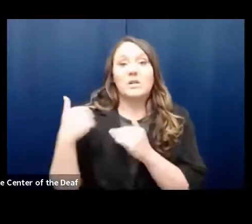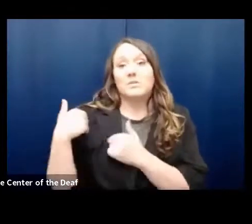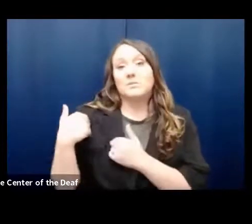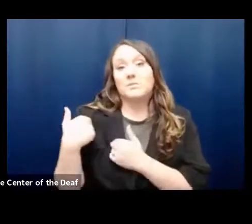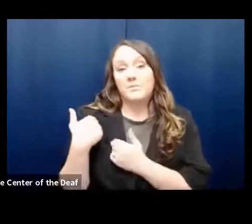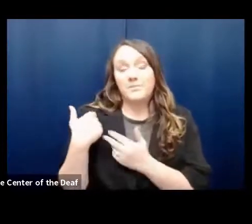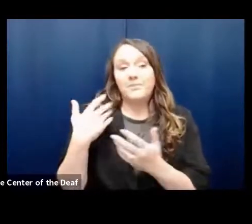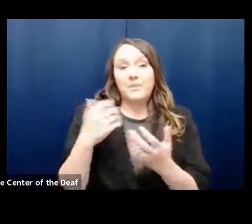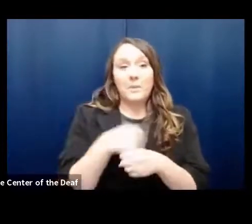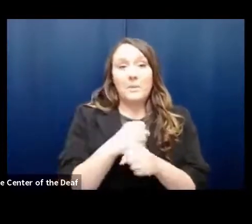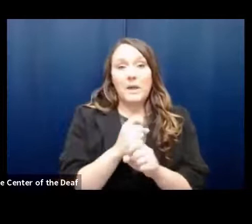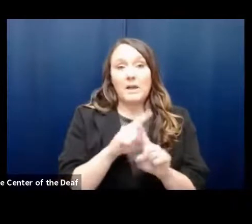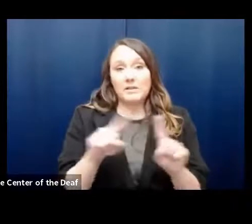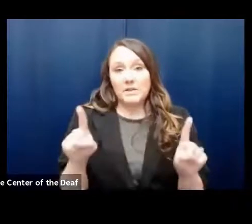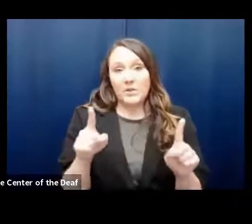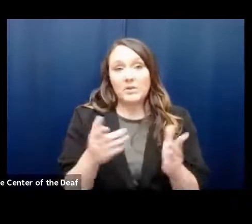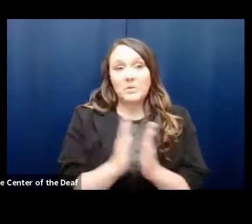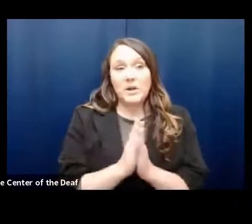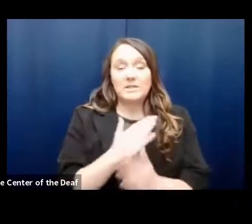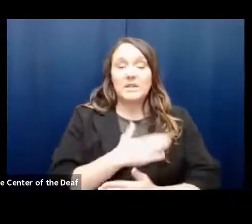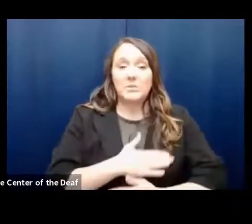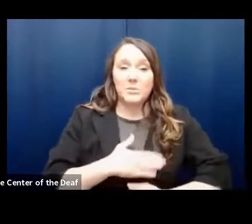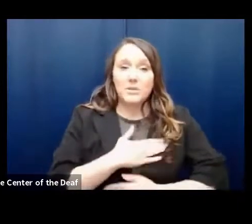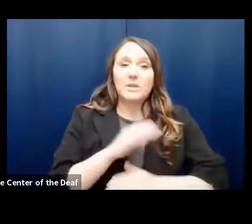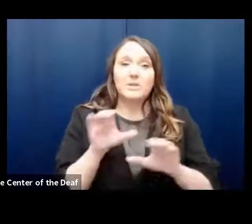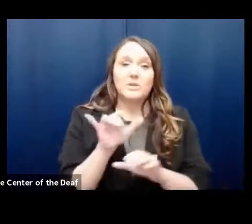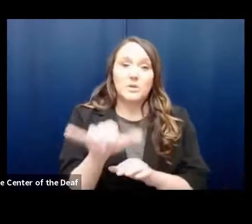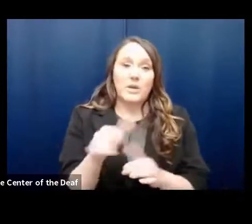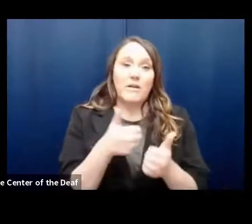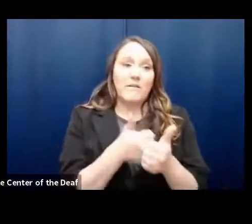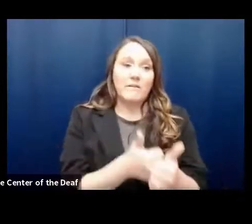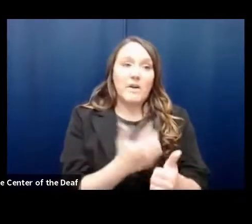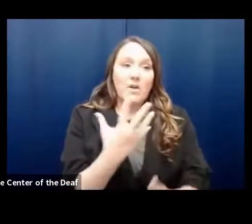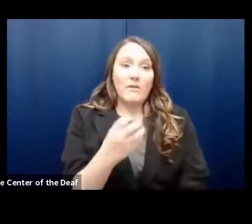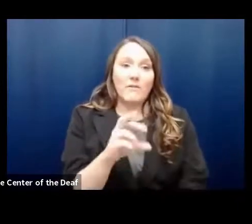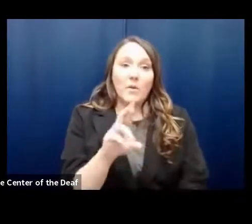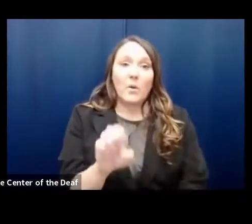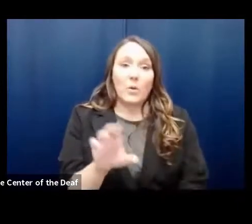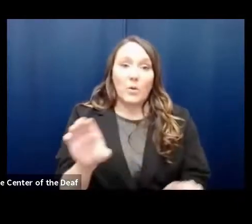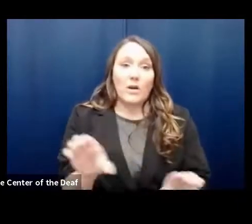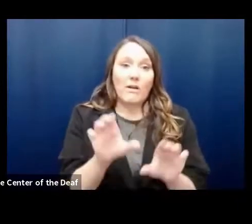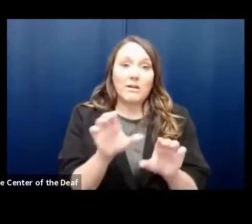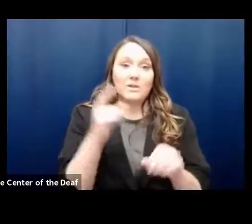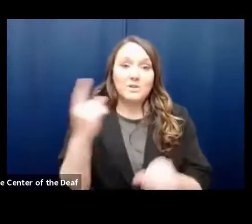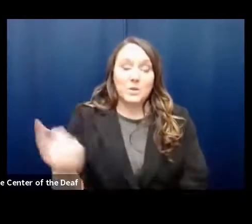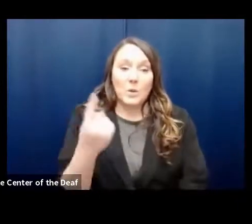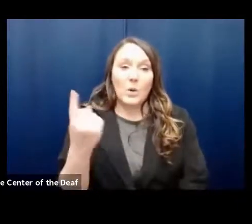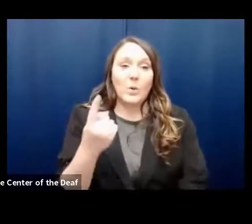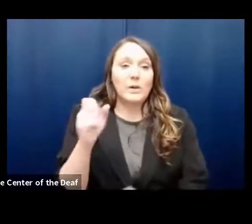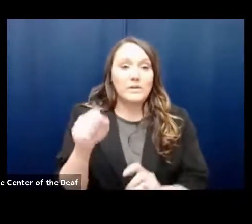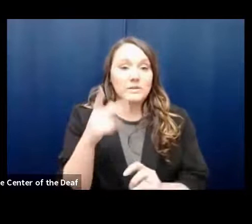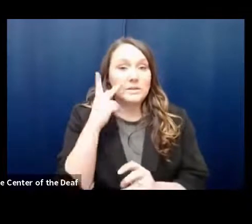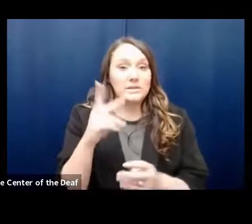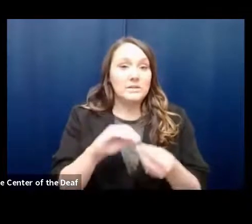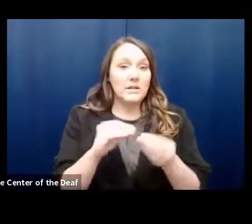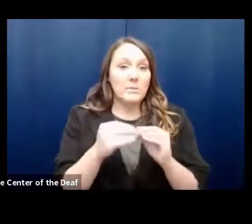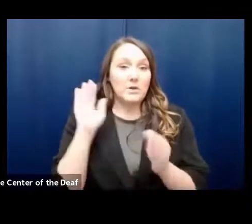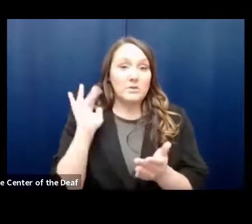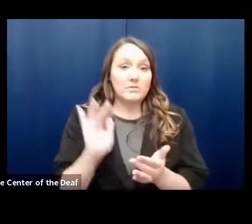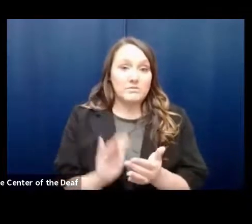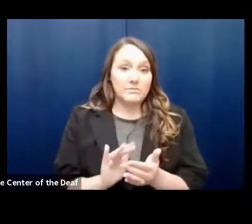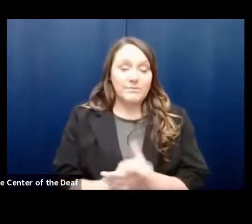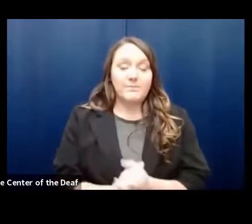we're asking you to please do that. Please follow those 5 core actions all the time so that we can see these numbers start going back down. From Abby